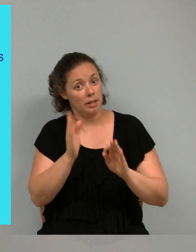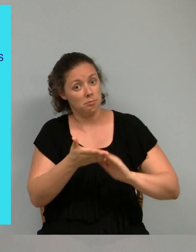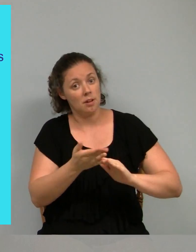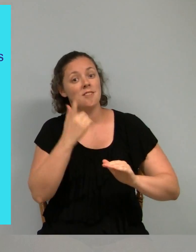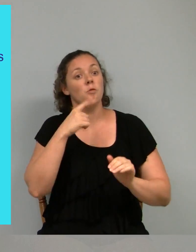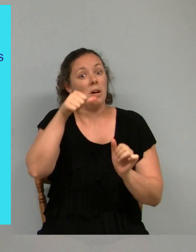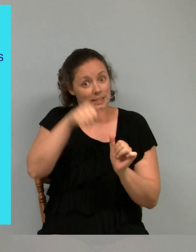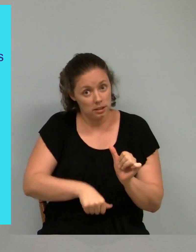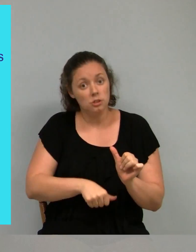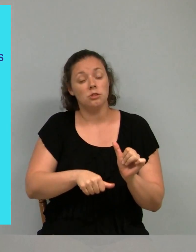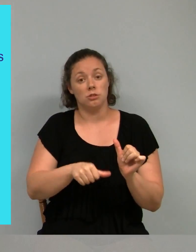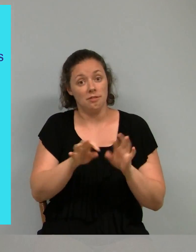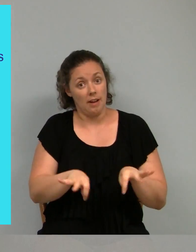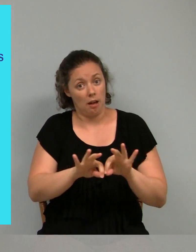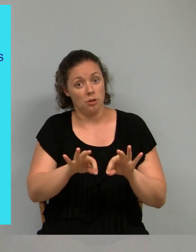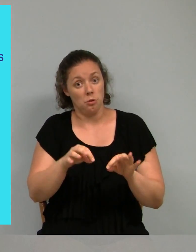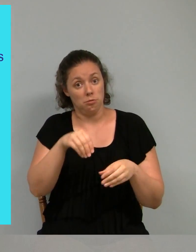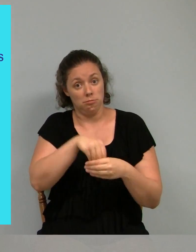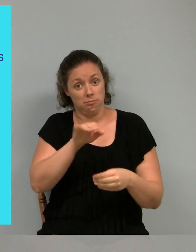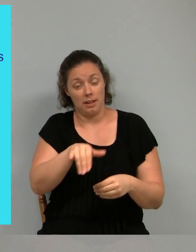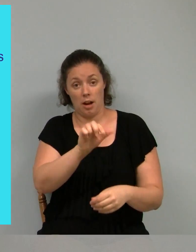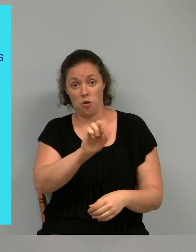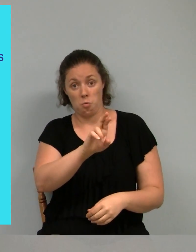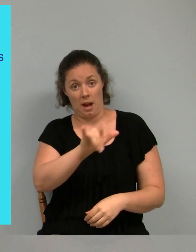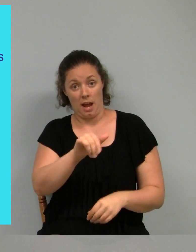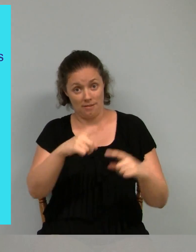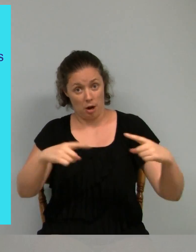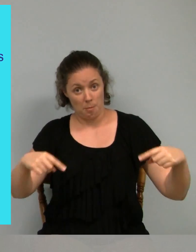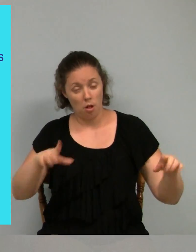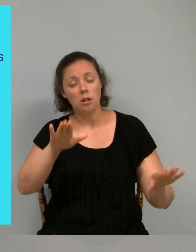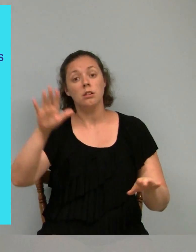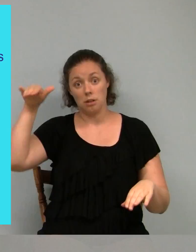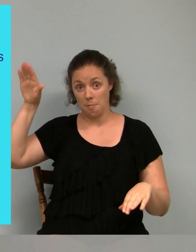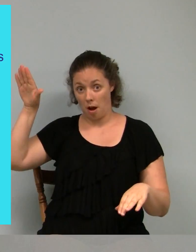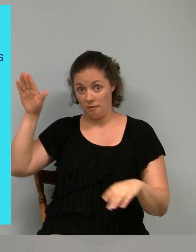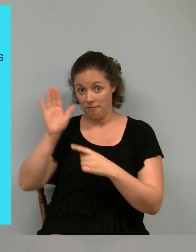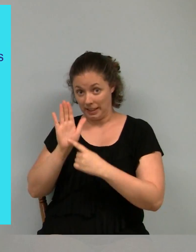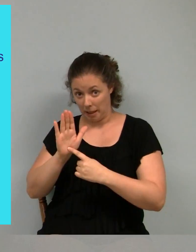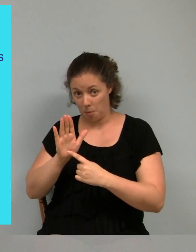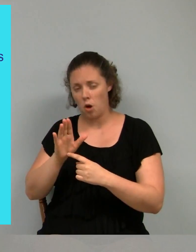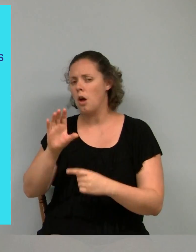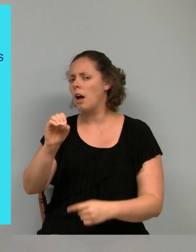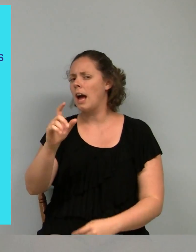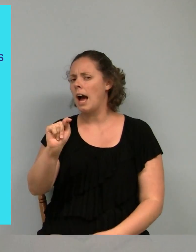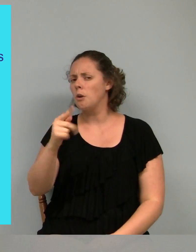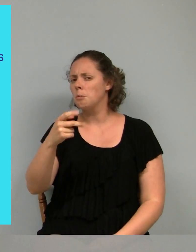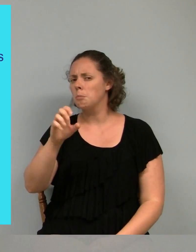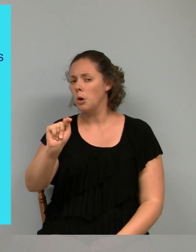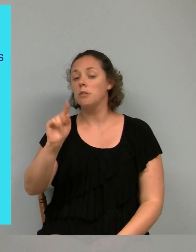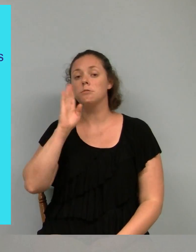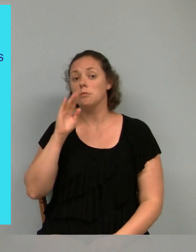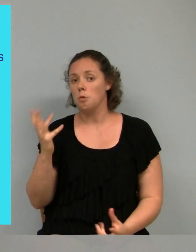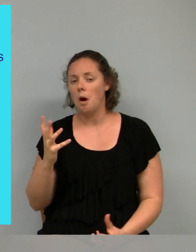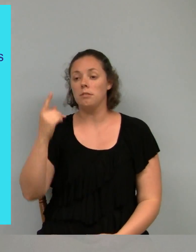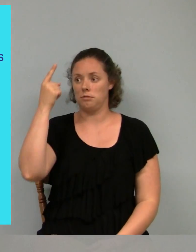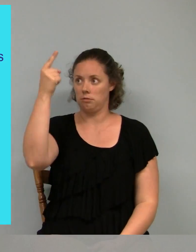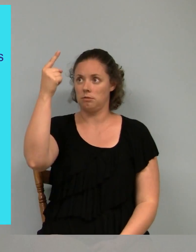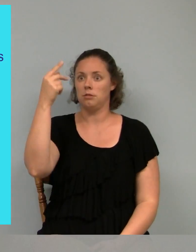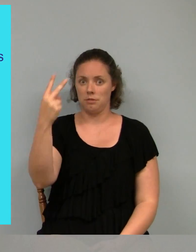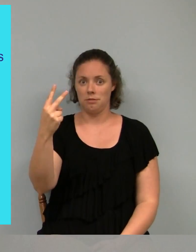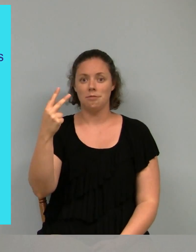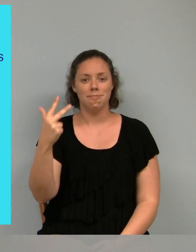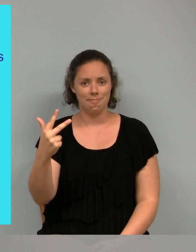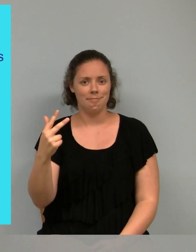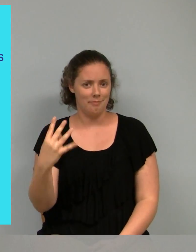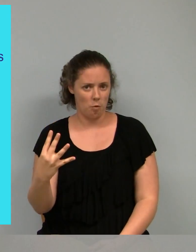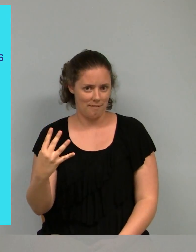each value in an array variable. In the above example, the numbers 1, 2, 3, 4, 5 would appear